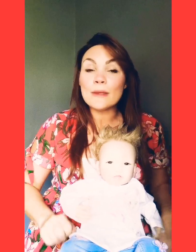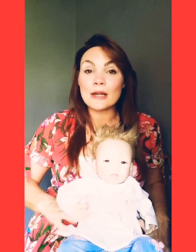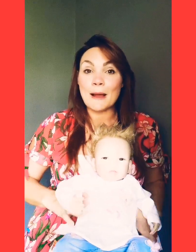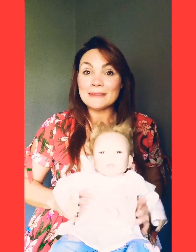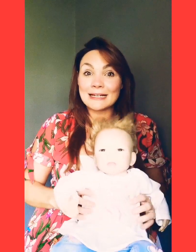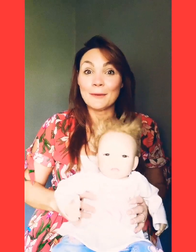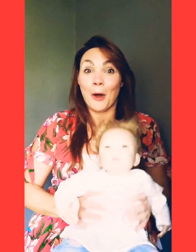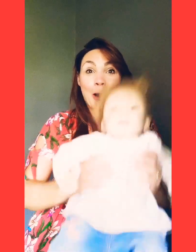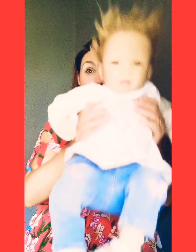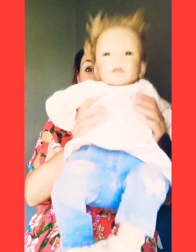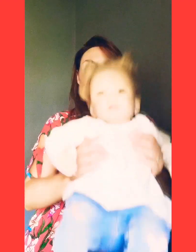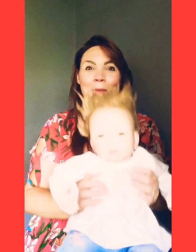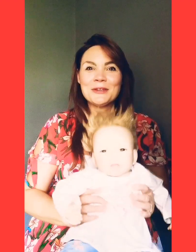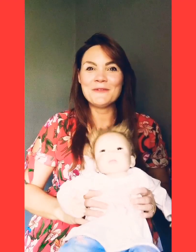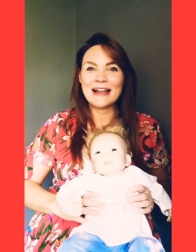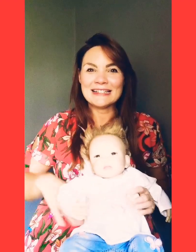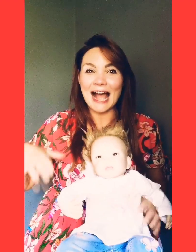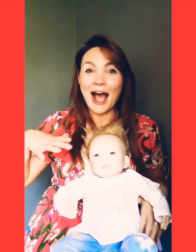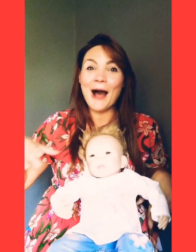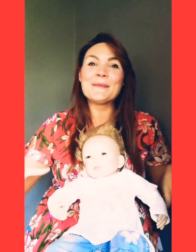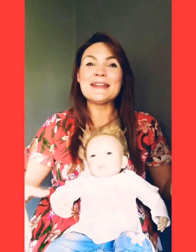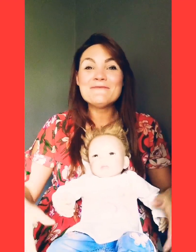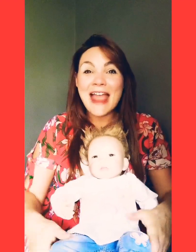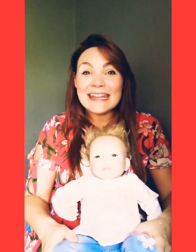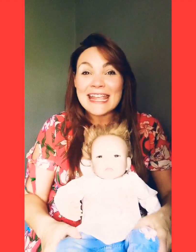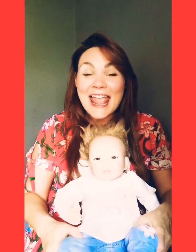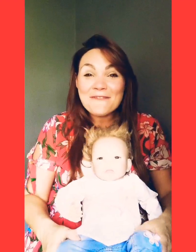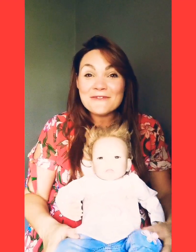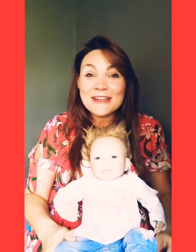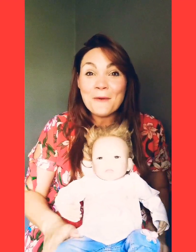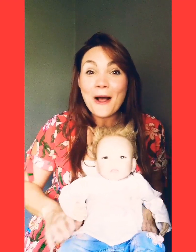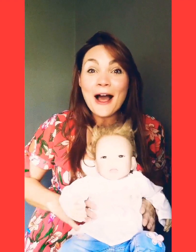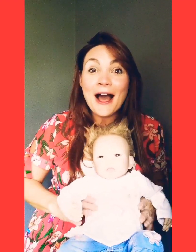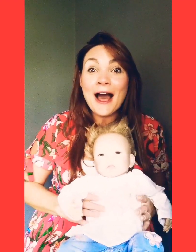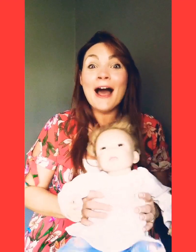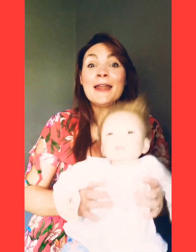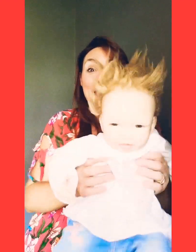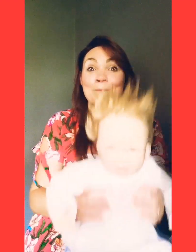going to bounce. Tell them up. I hope she rises. Are we ready, everyone?